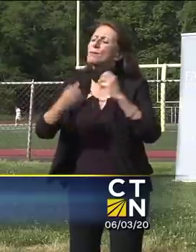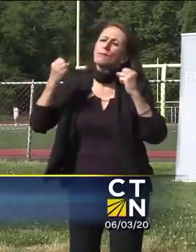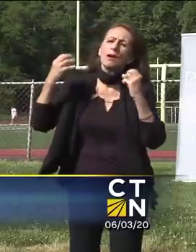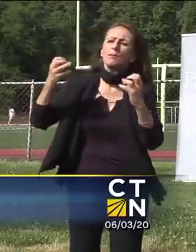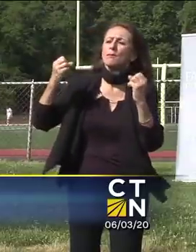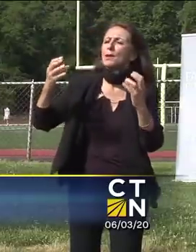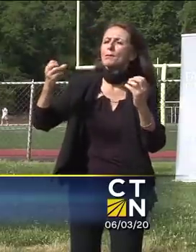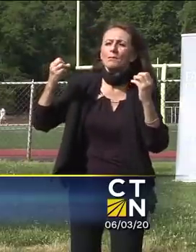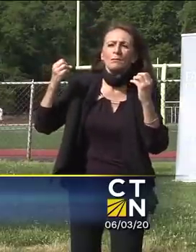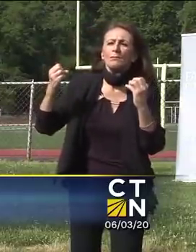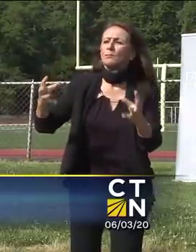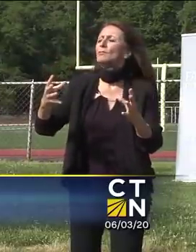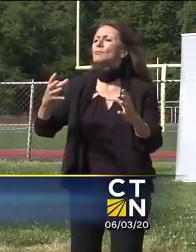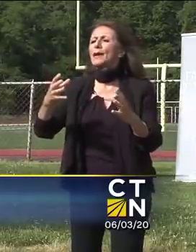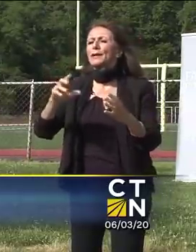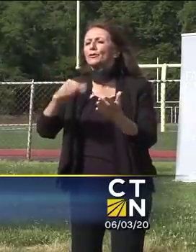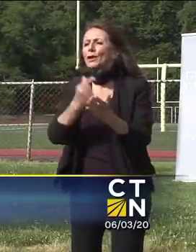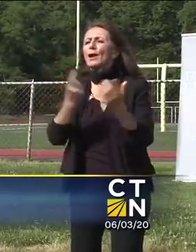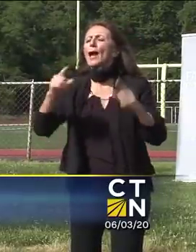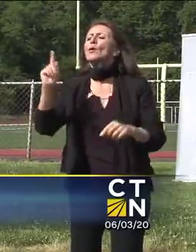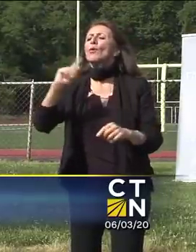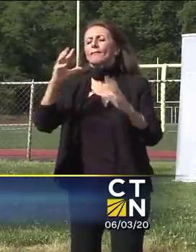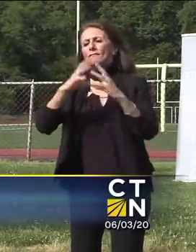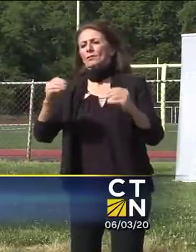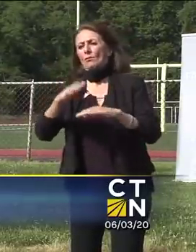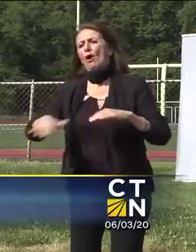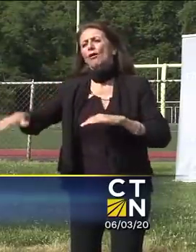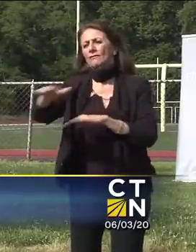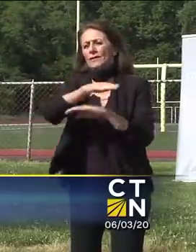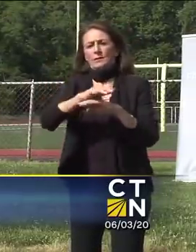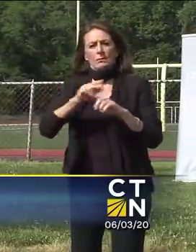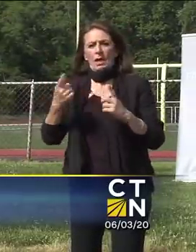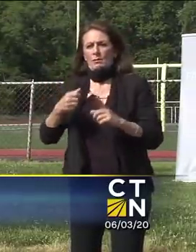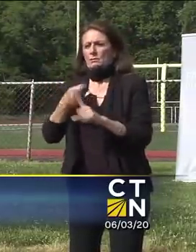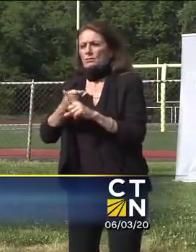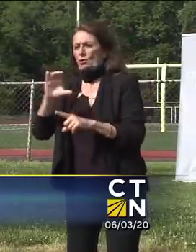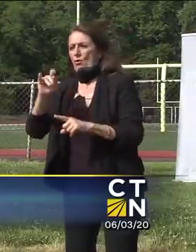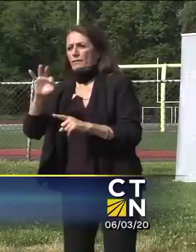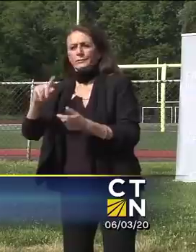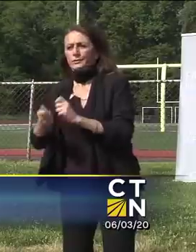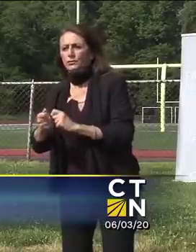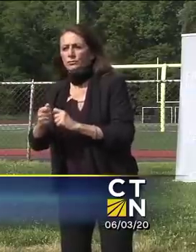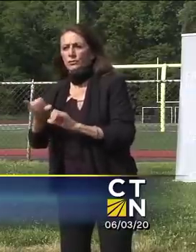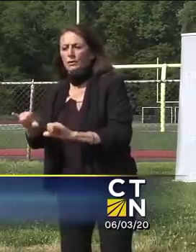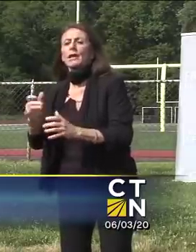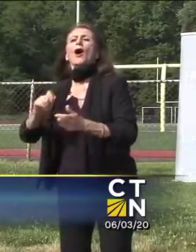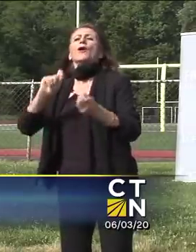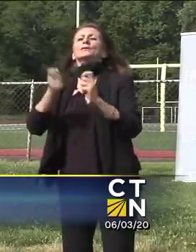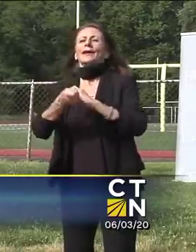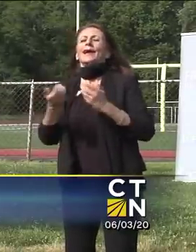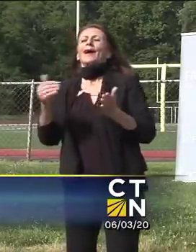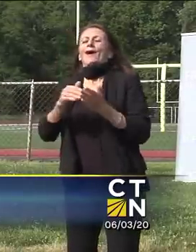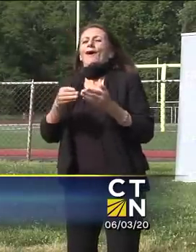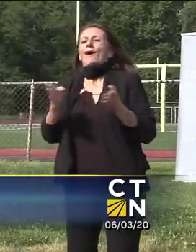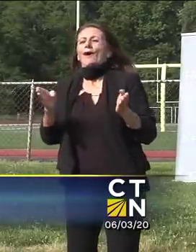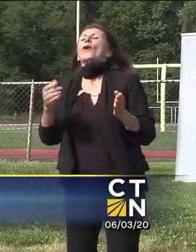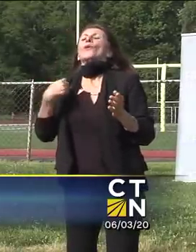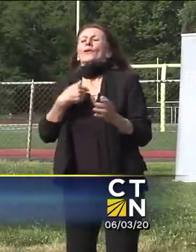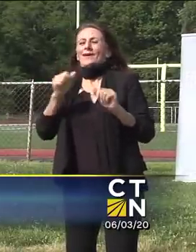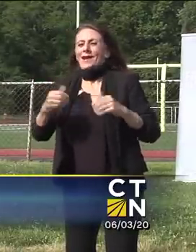game changer for our students. With this news, we will be able to begin the